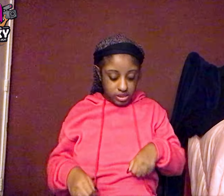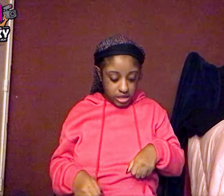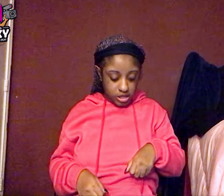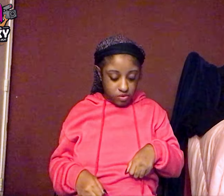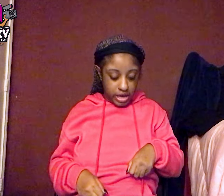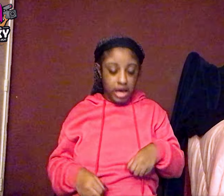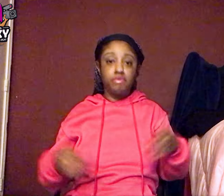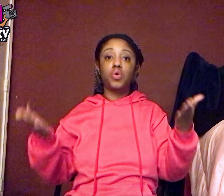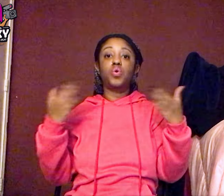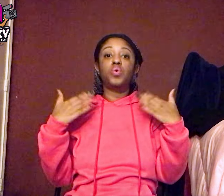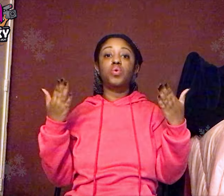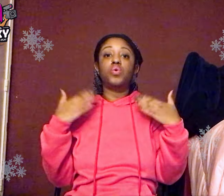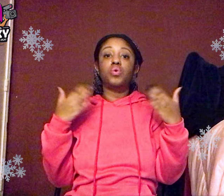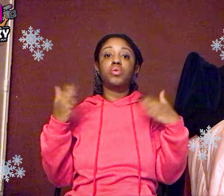Then you have cool.